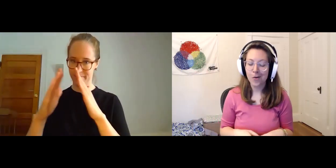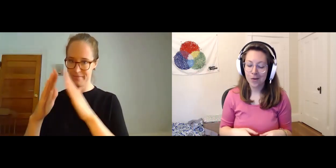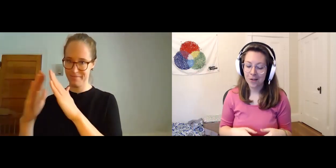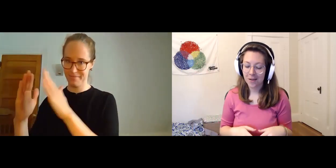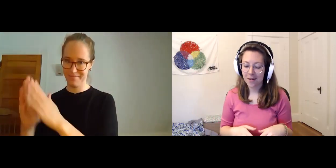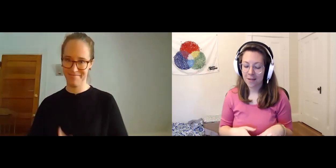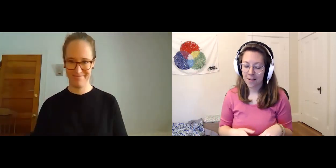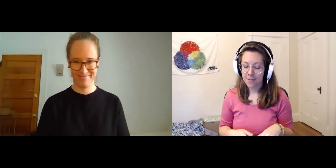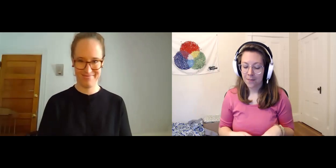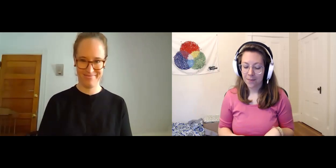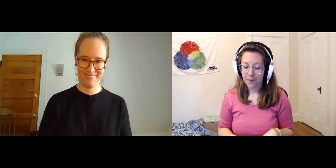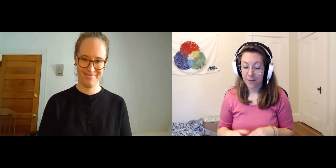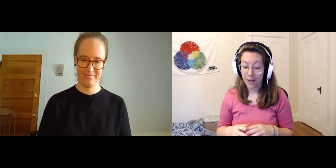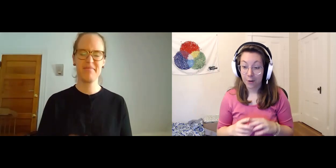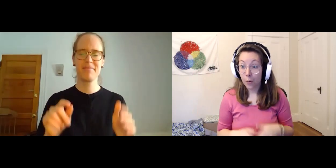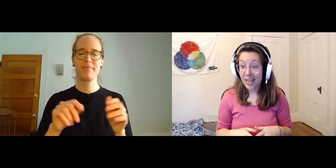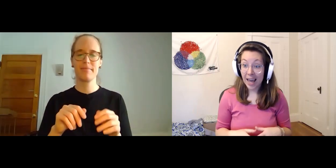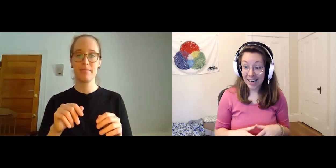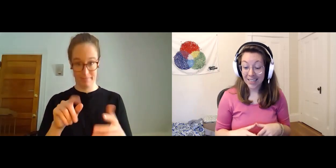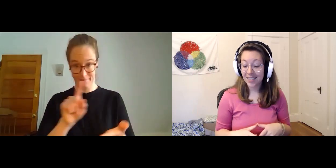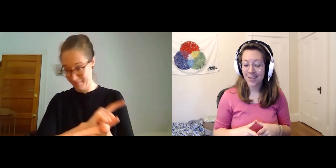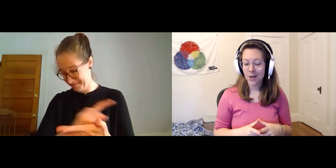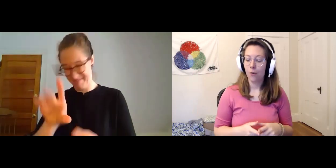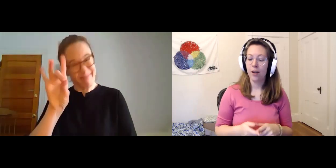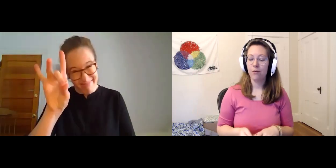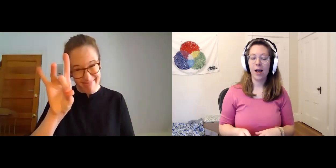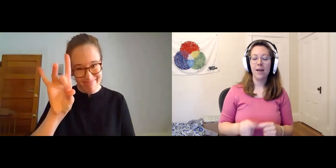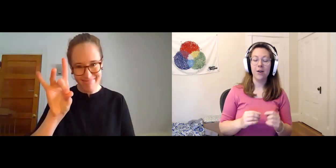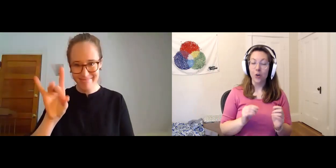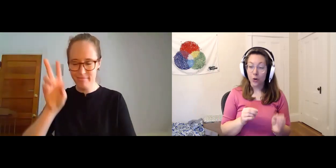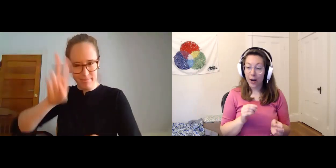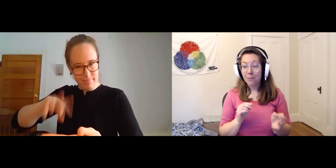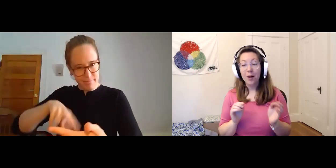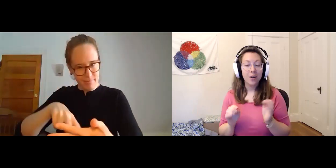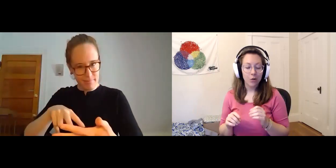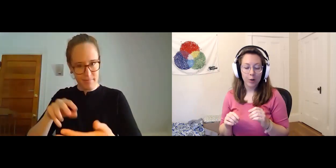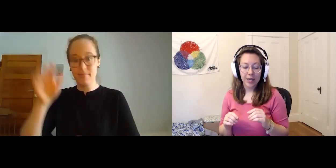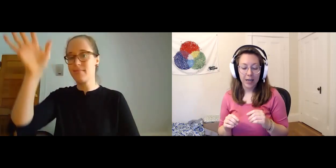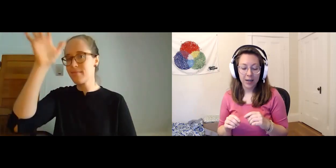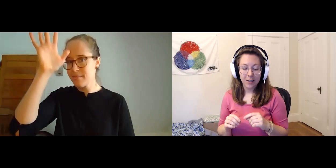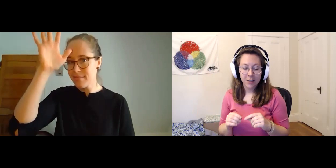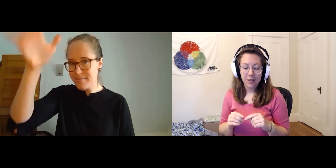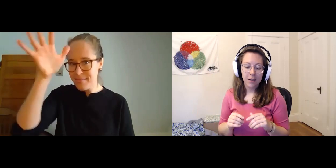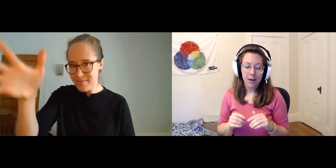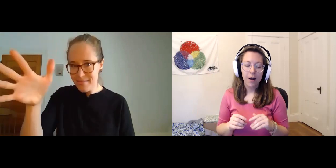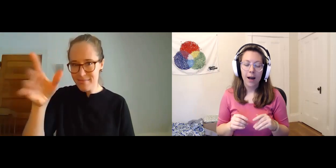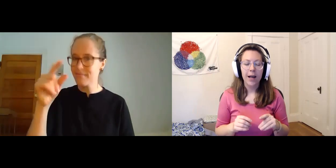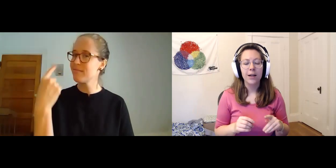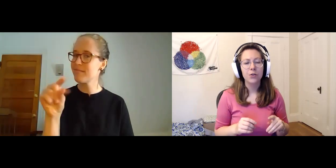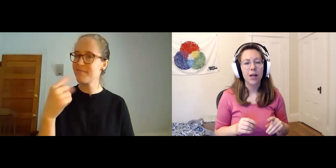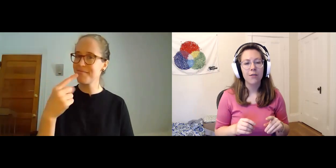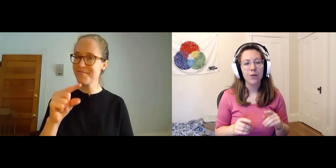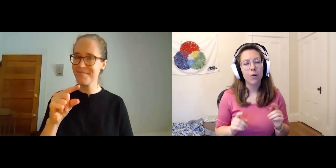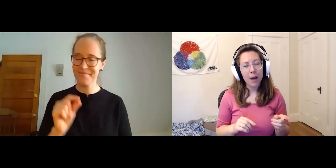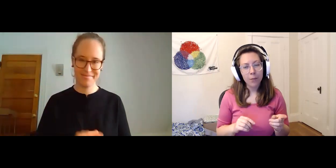Very cool. For week 8, we read Grandpa Green.